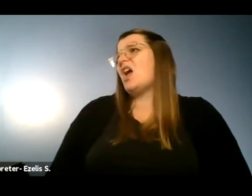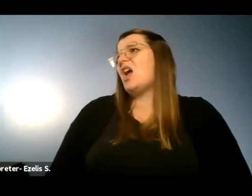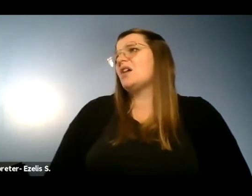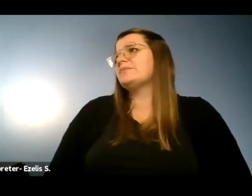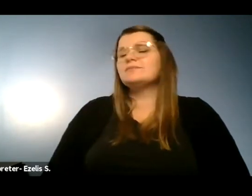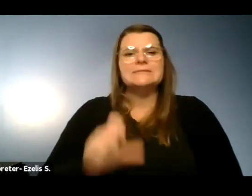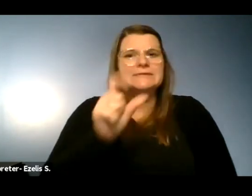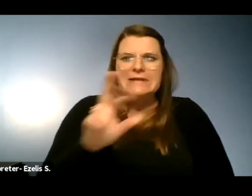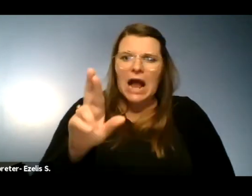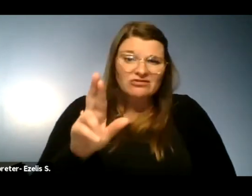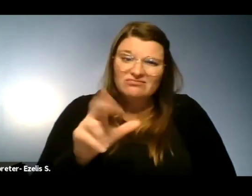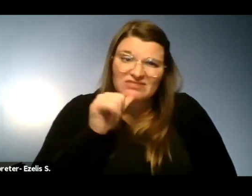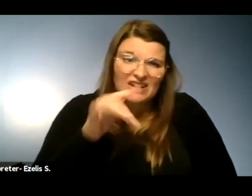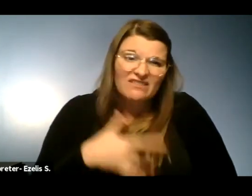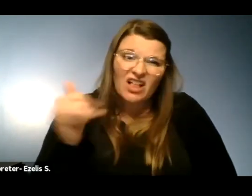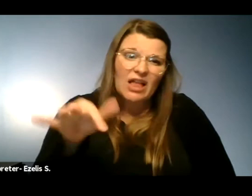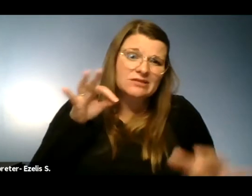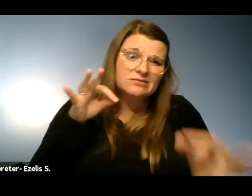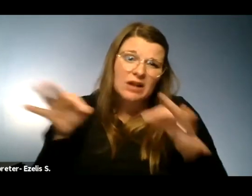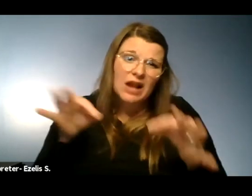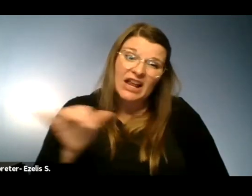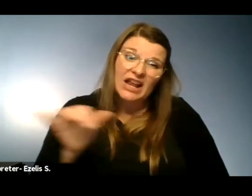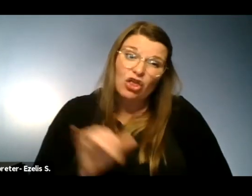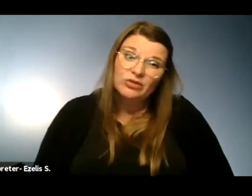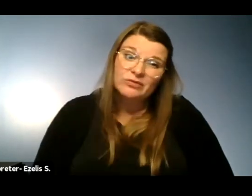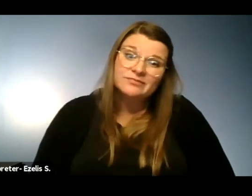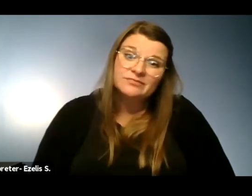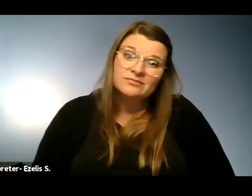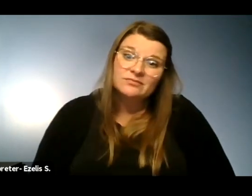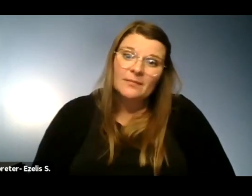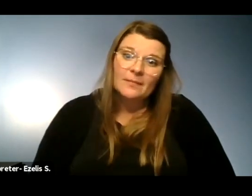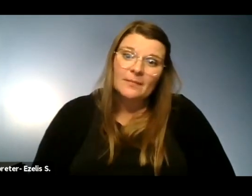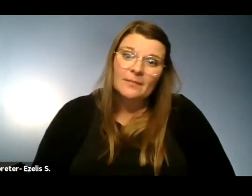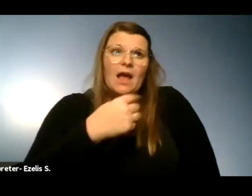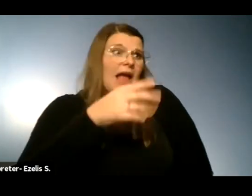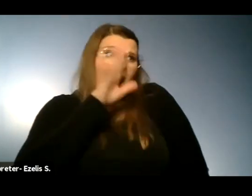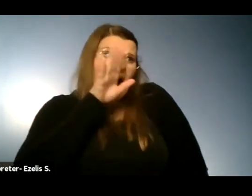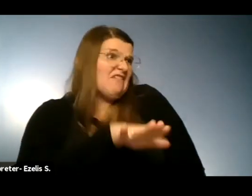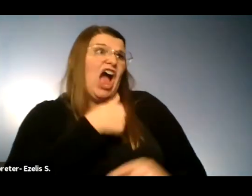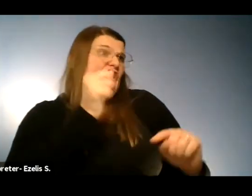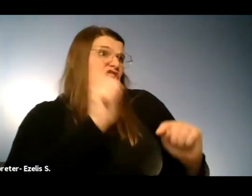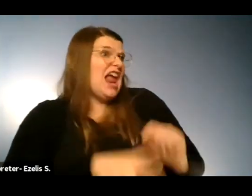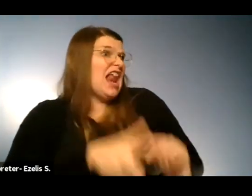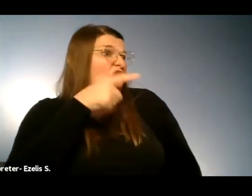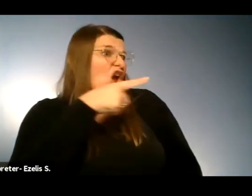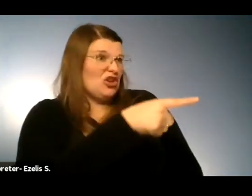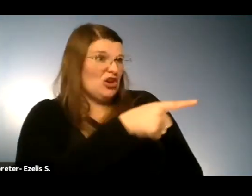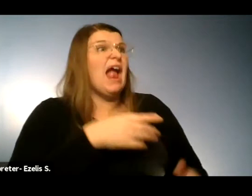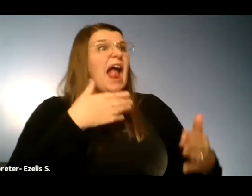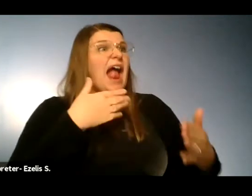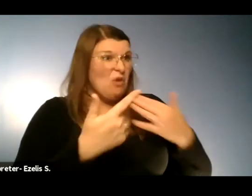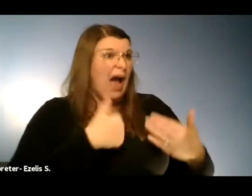Skyler didn't feel much like explaining either. I couldn't hear you either, even with my big elephant